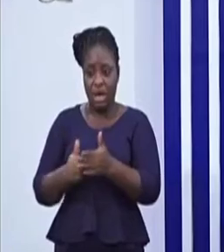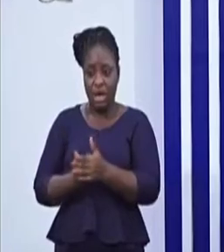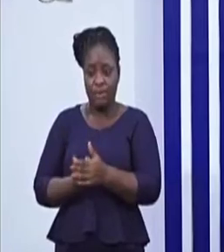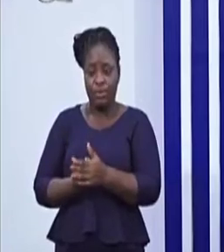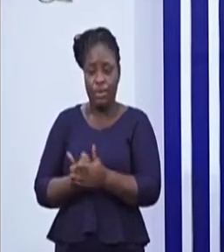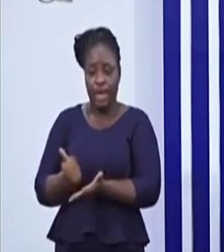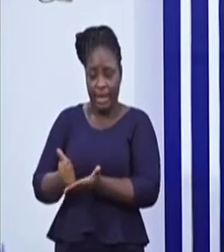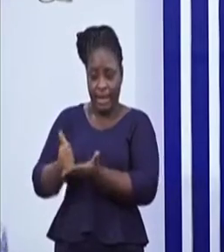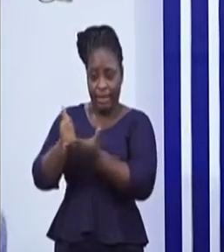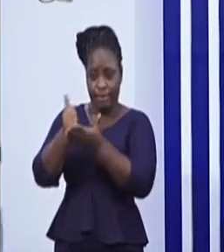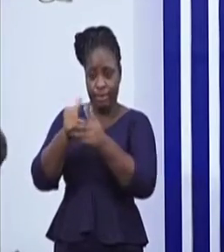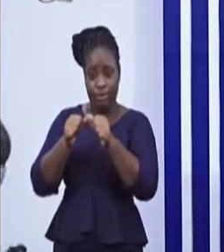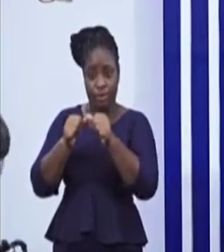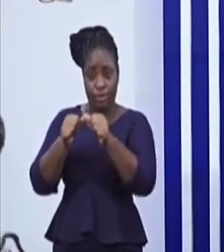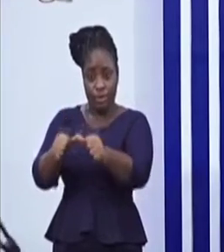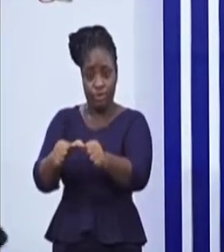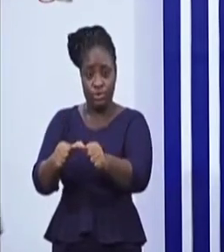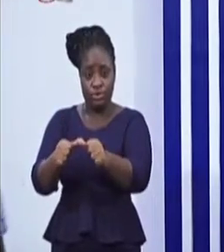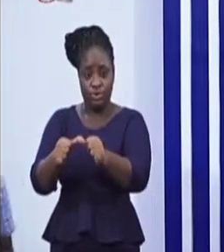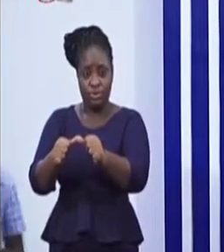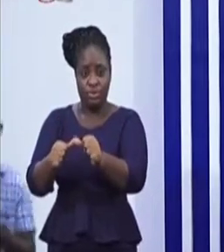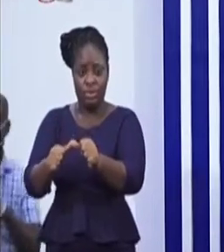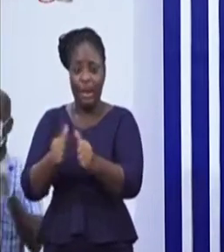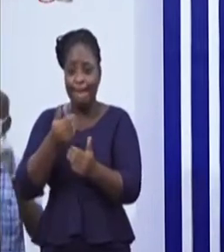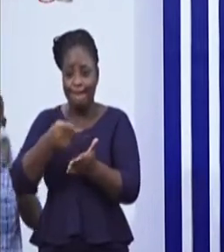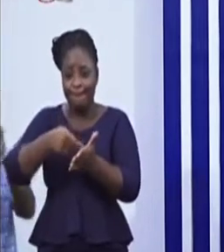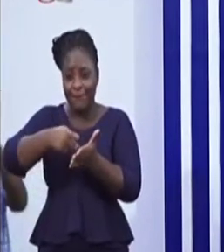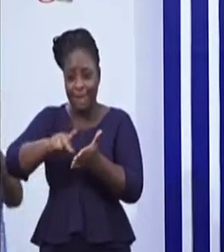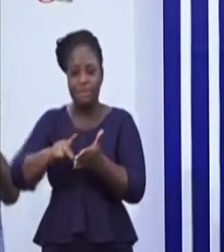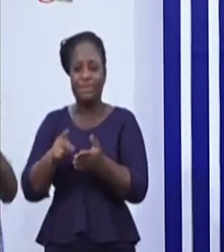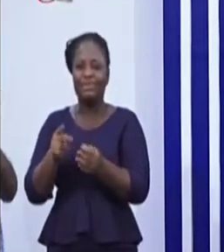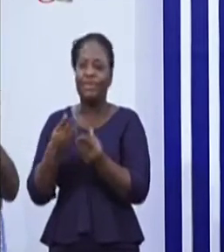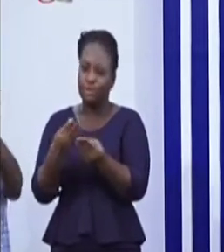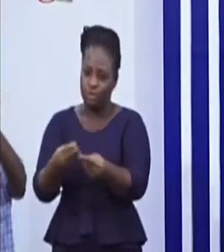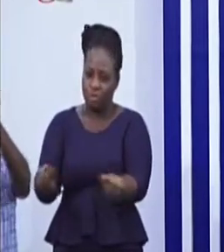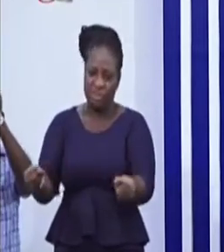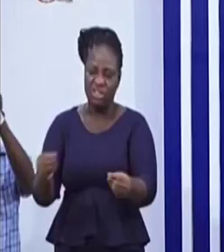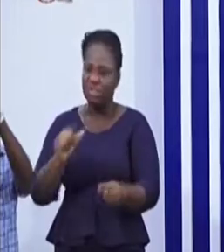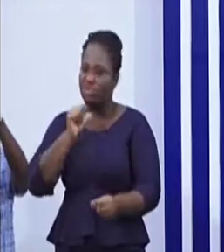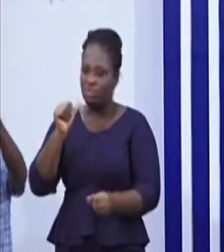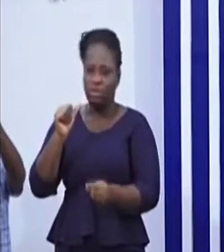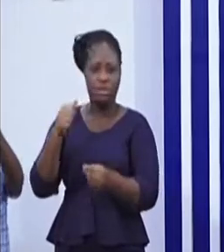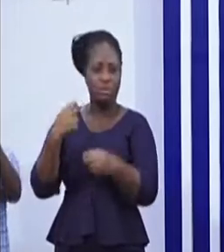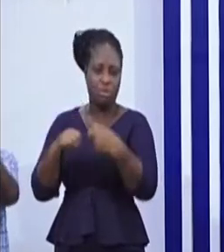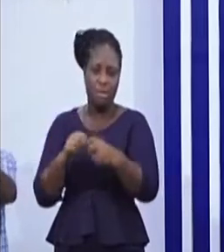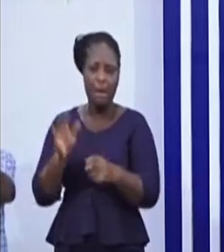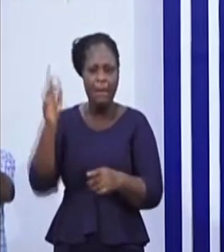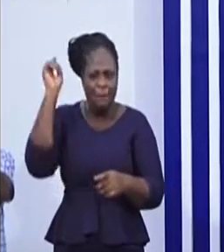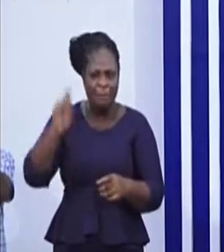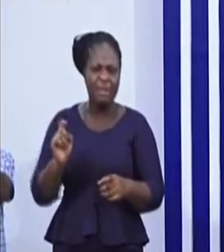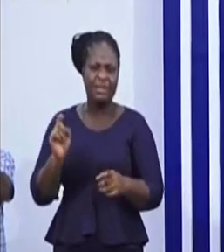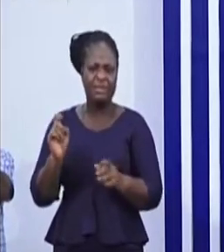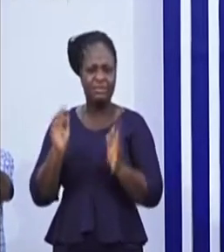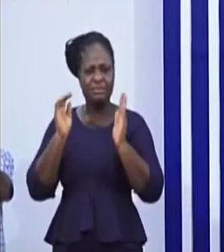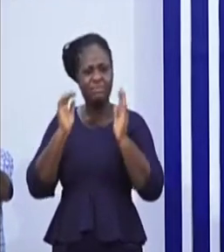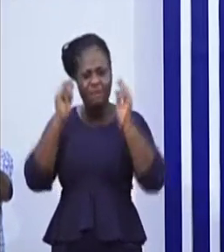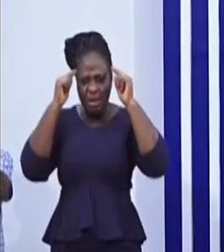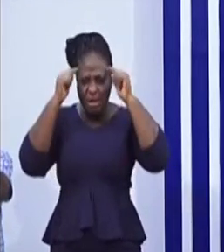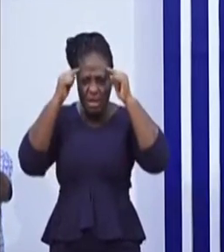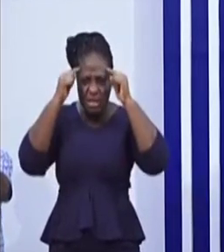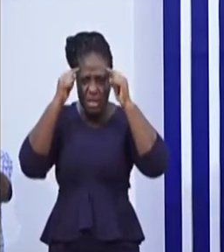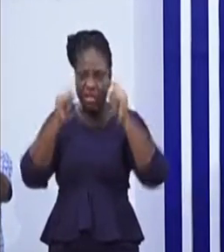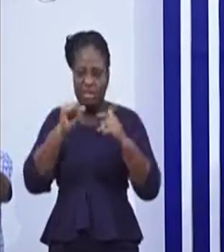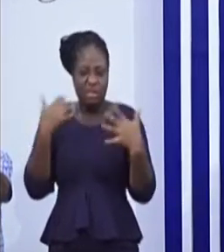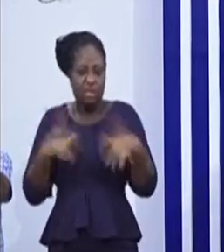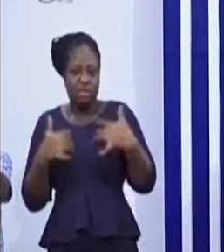we continue with the mantra that be a part of the solution, not a part of the problem. Be concerned, but don't panic.